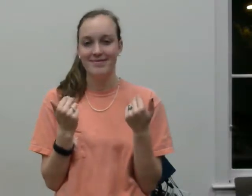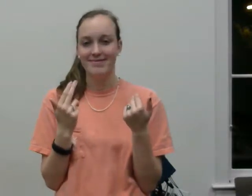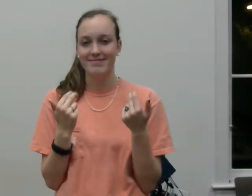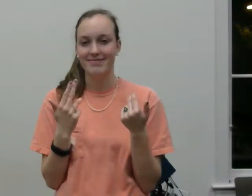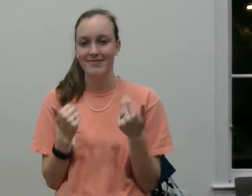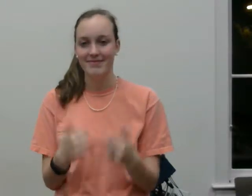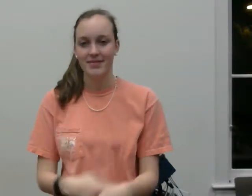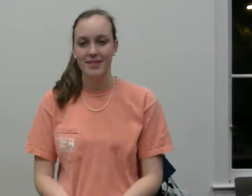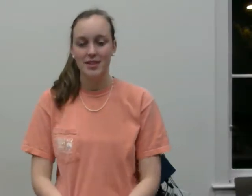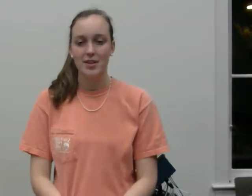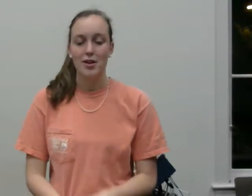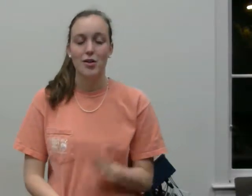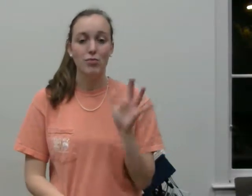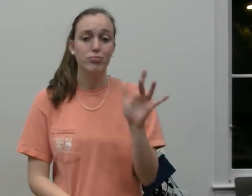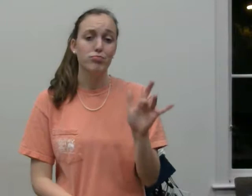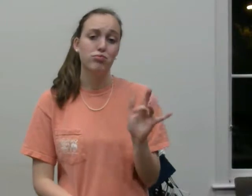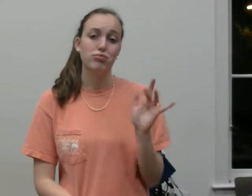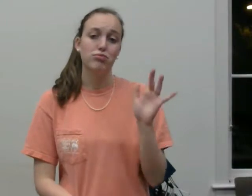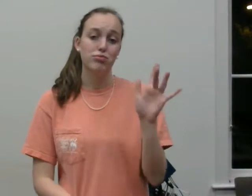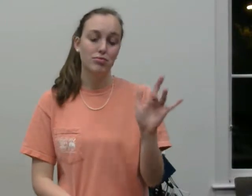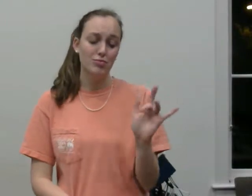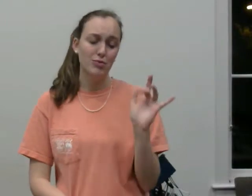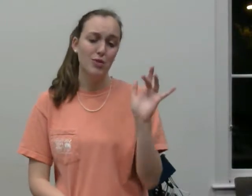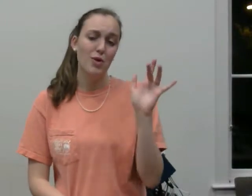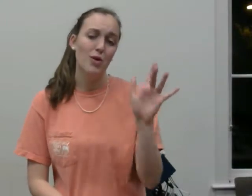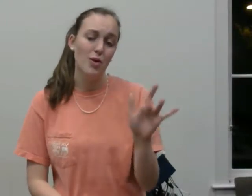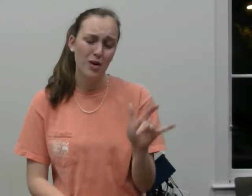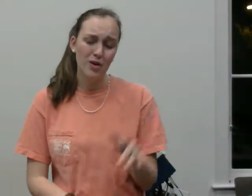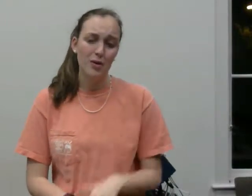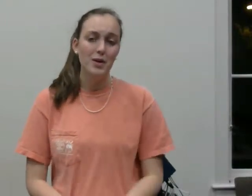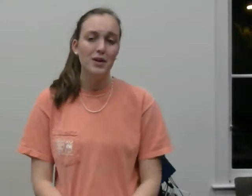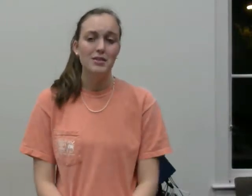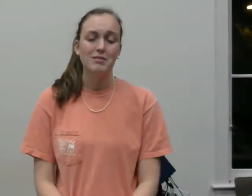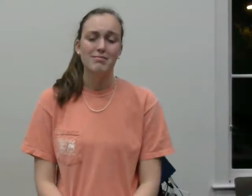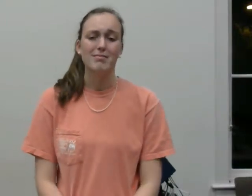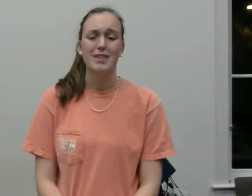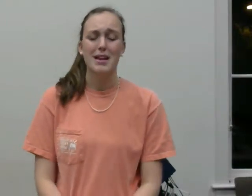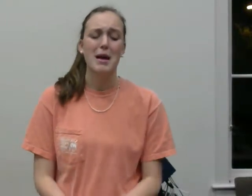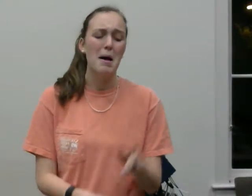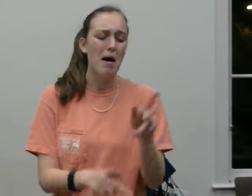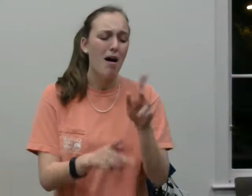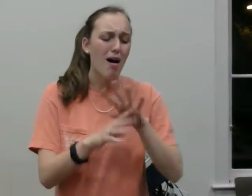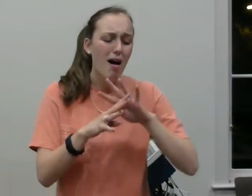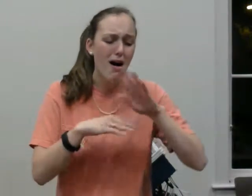Poor little Morris. The poor little fellow was the laughing stock of the moose tribe.